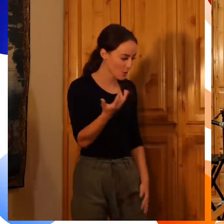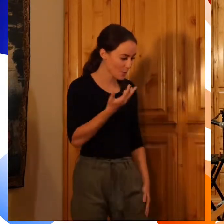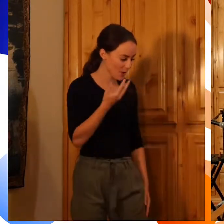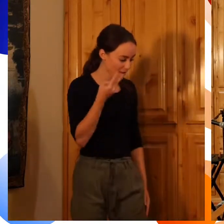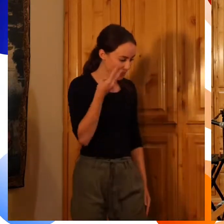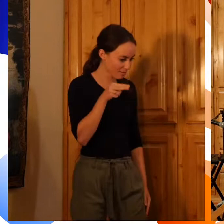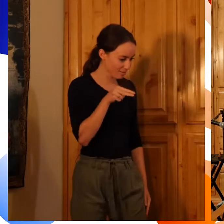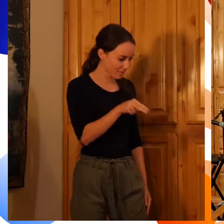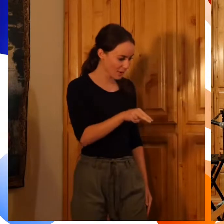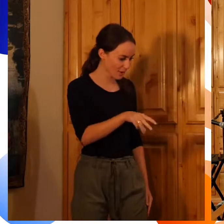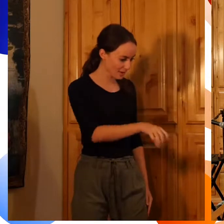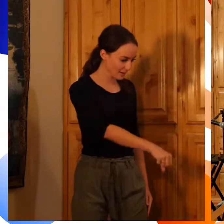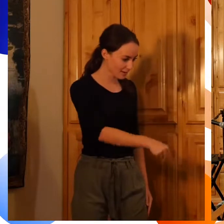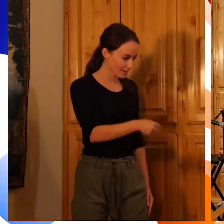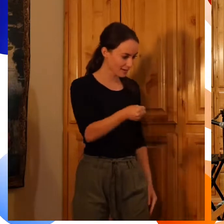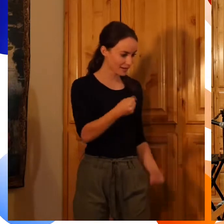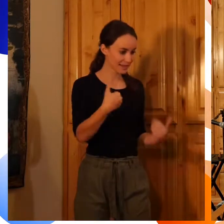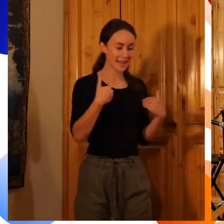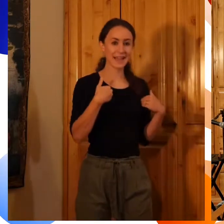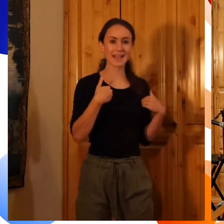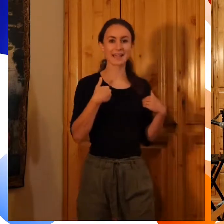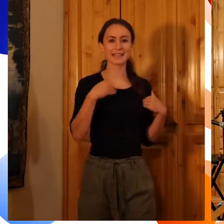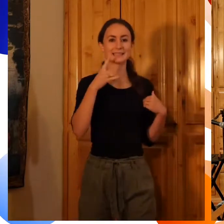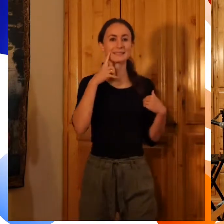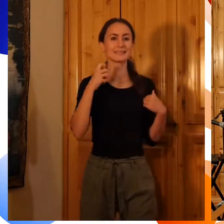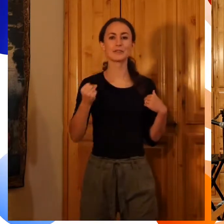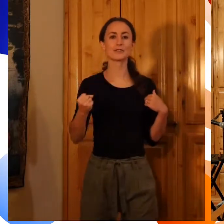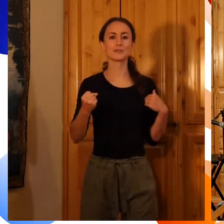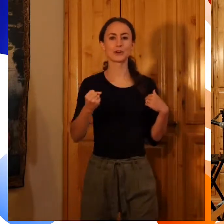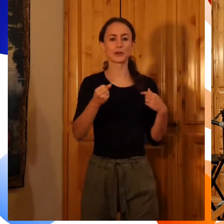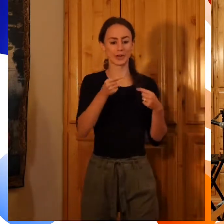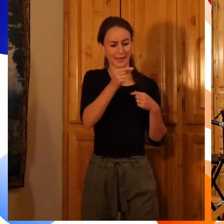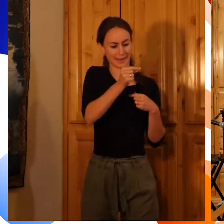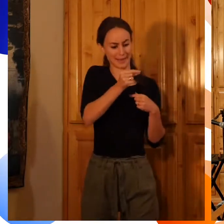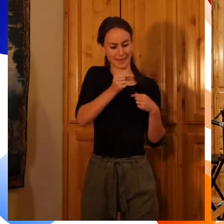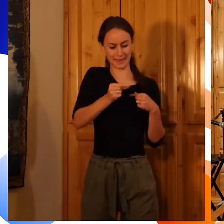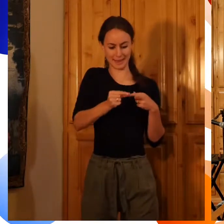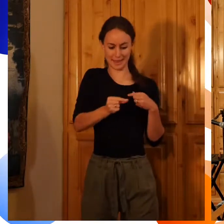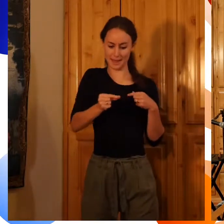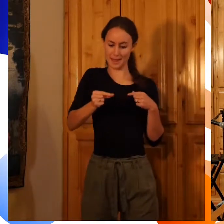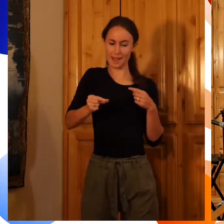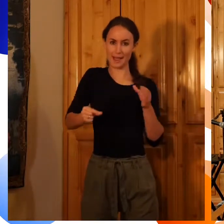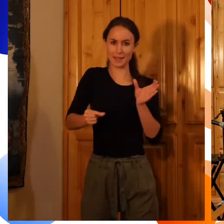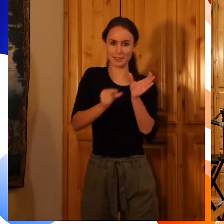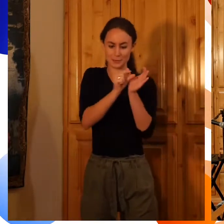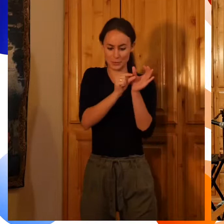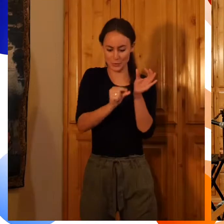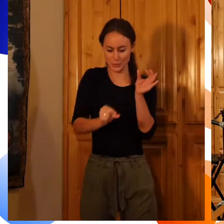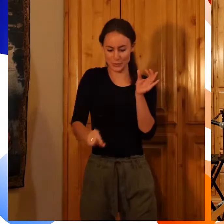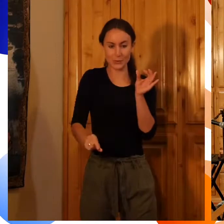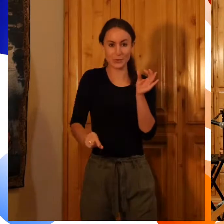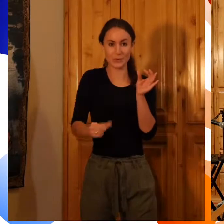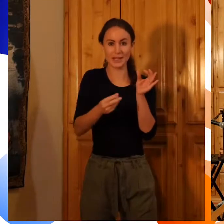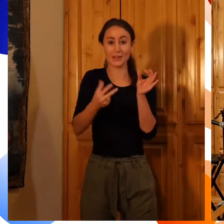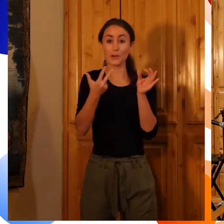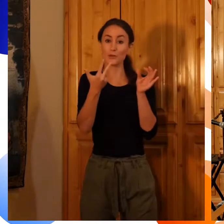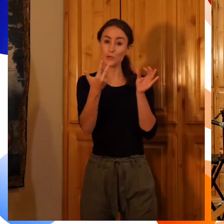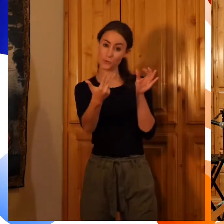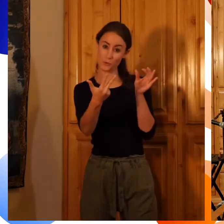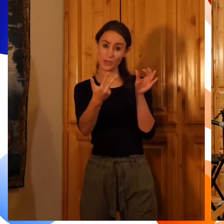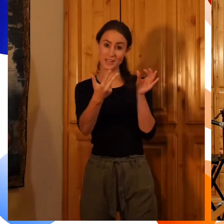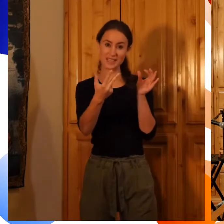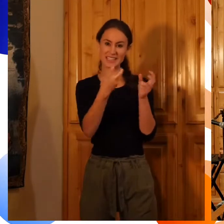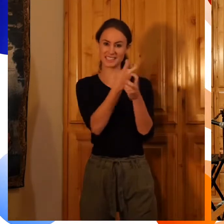silver hasps around each of the sections, and a triskelion of three legs carved in the end